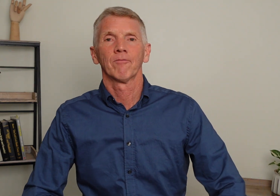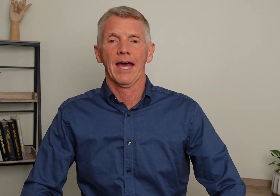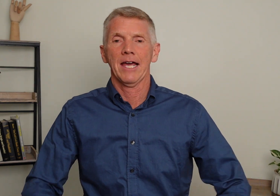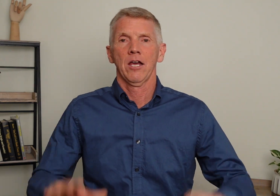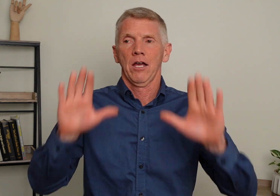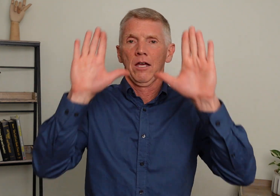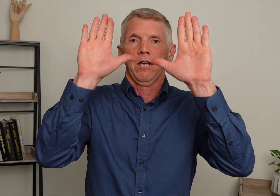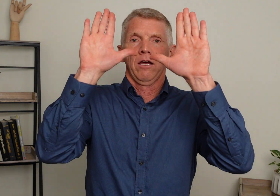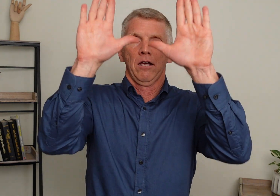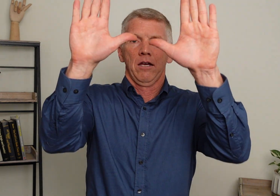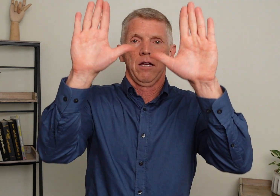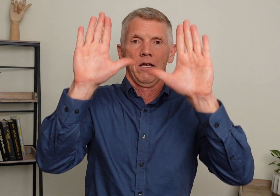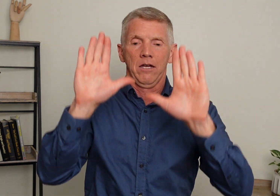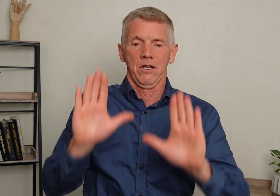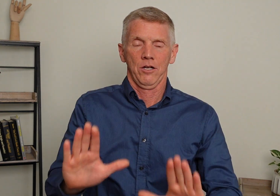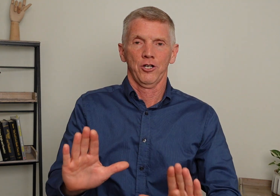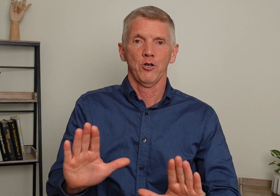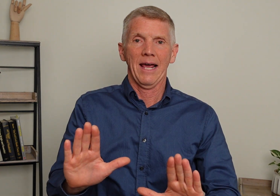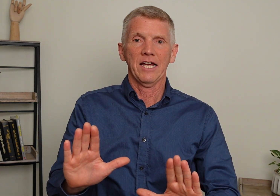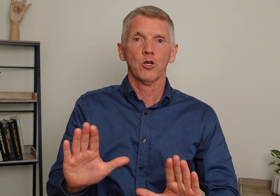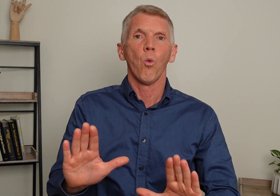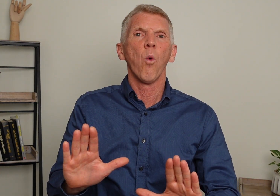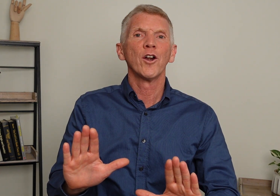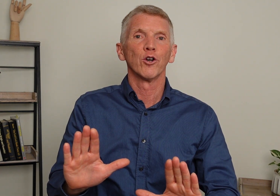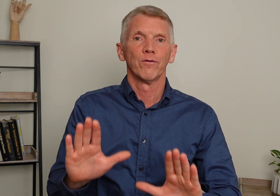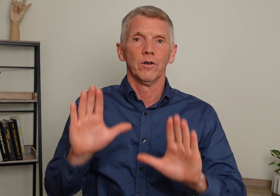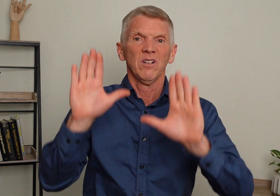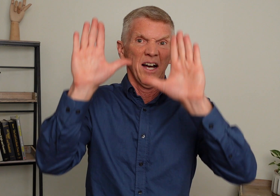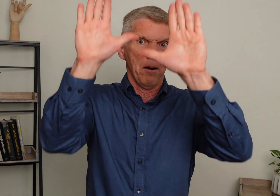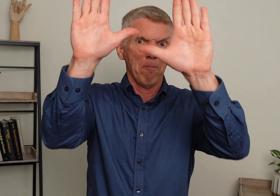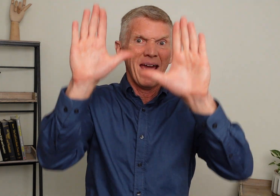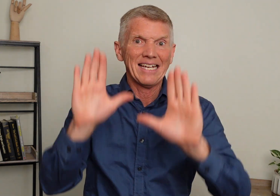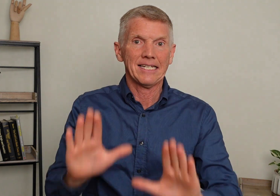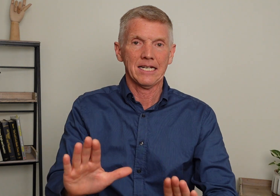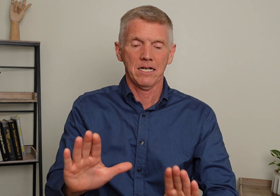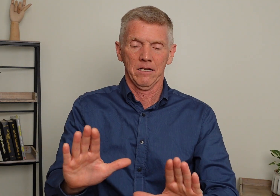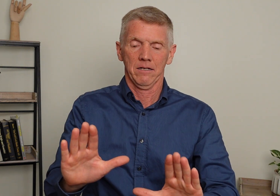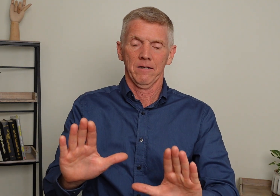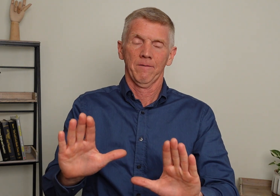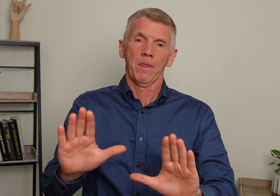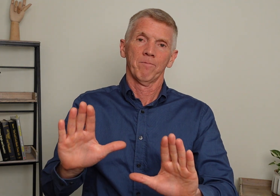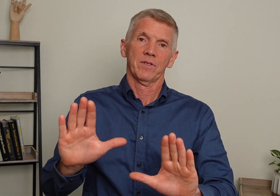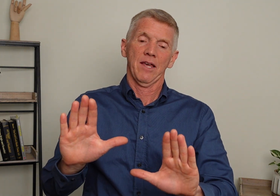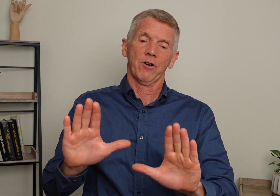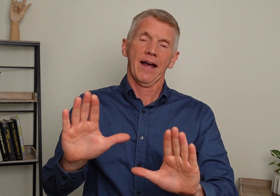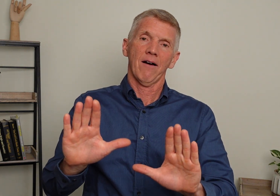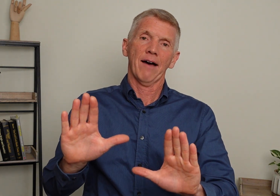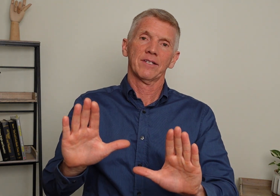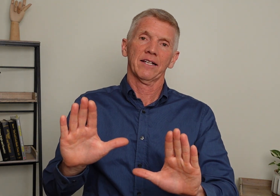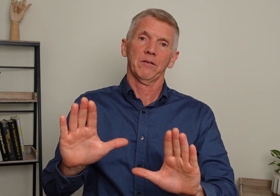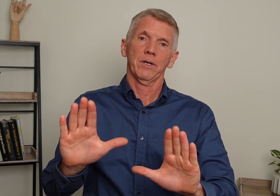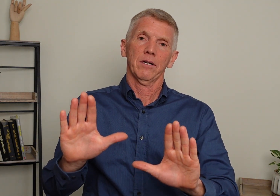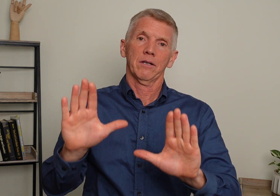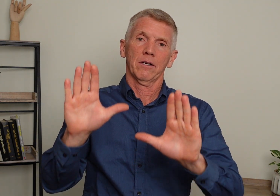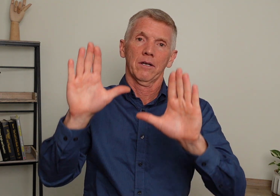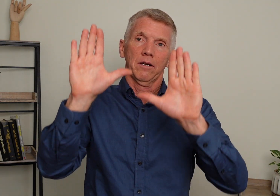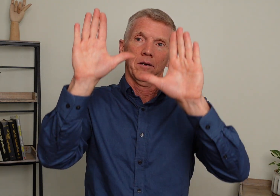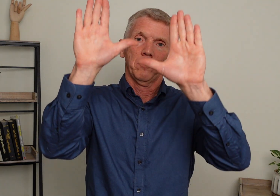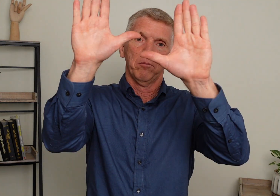Okay. Two hands, wonderful, amazing. See how they're kind of offset a little bit?